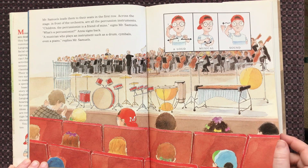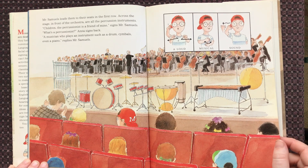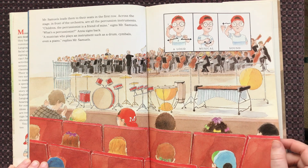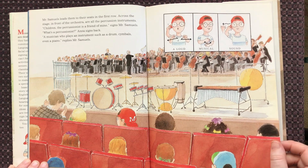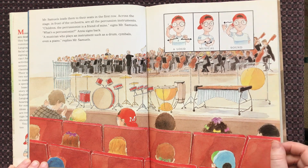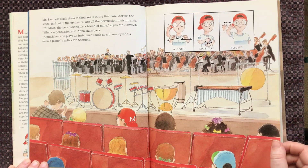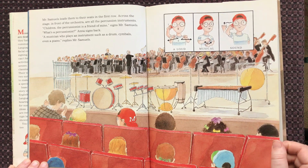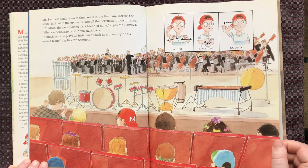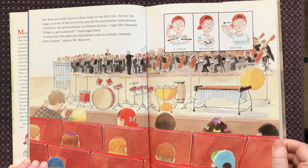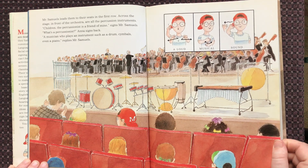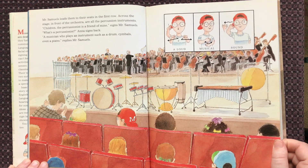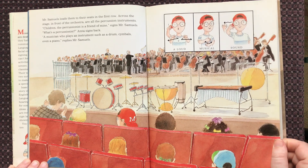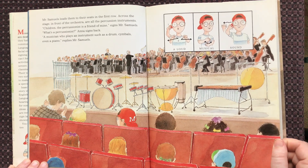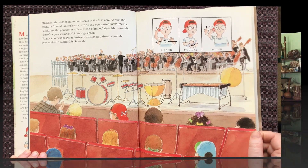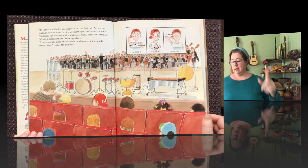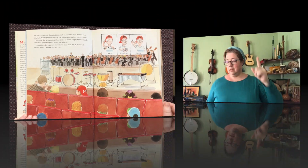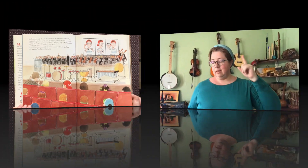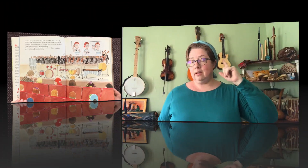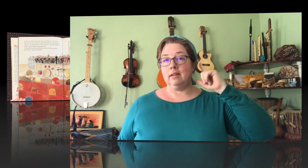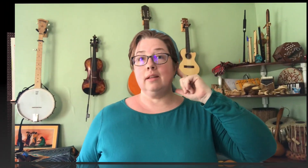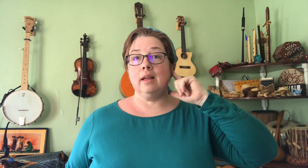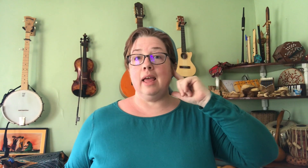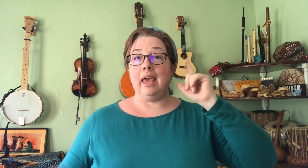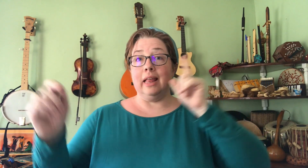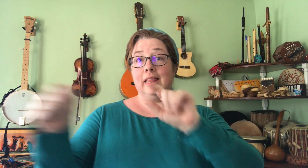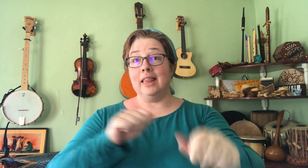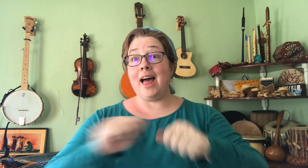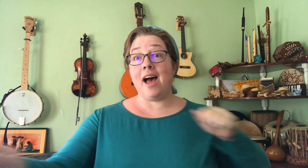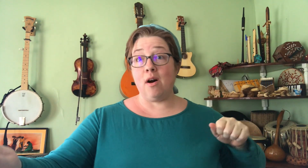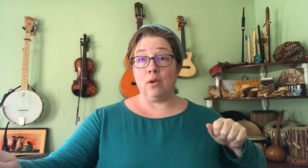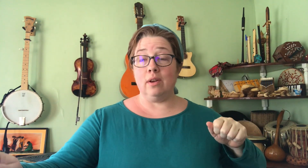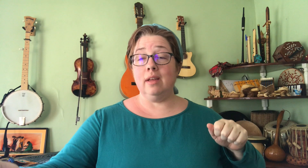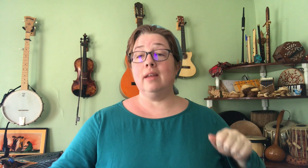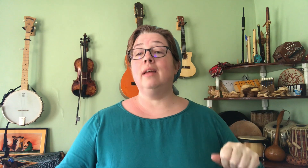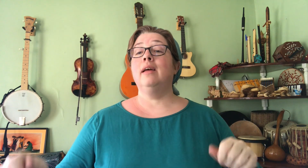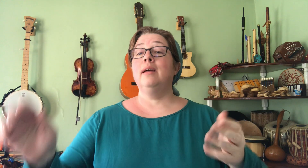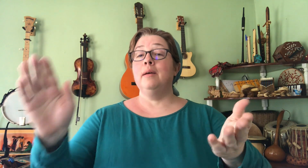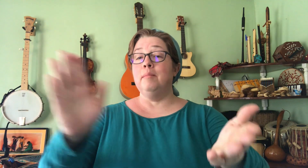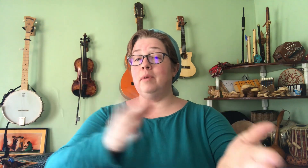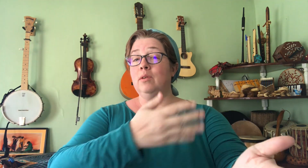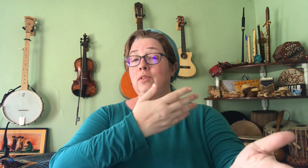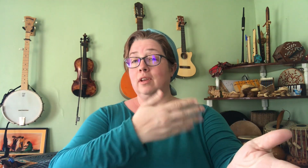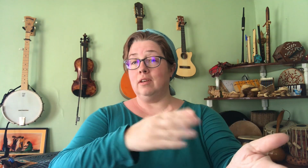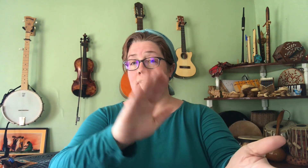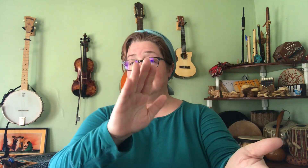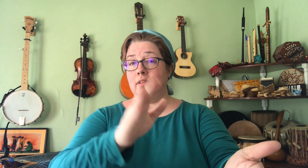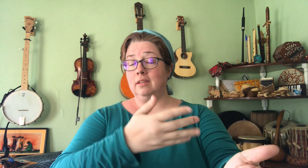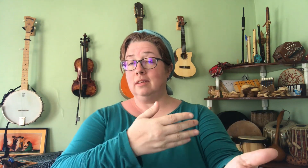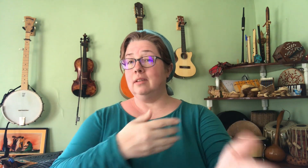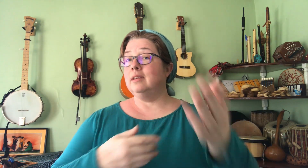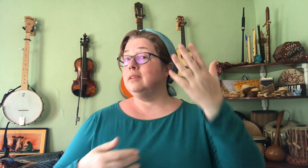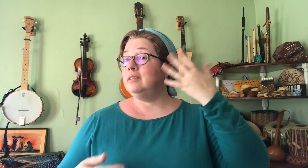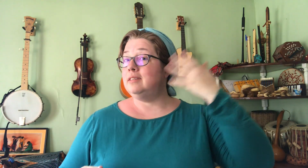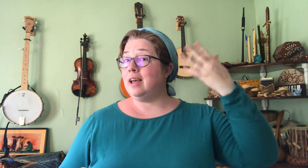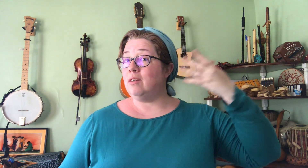signs Mr. Samuels. A loud, musical sound.